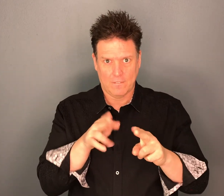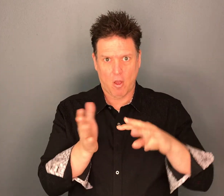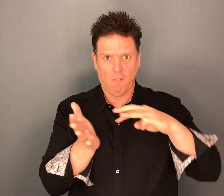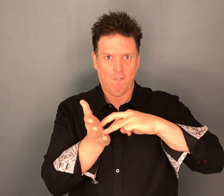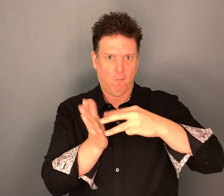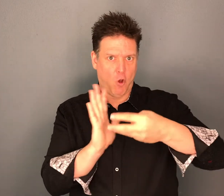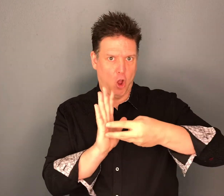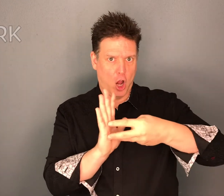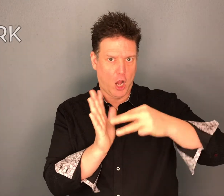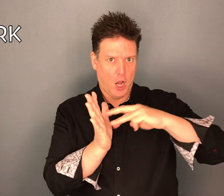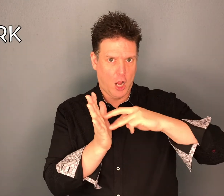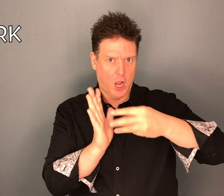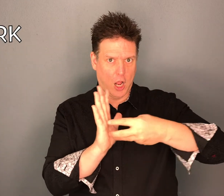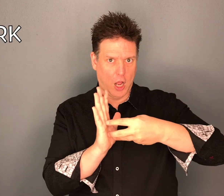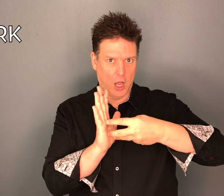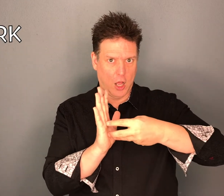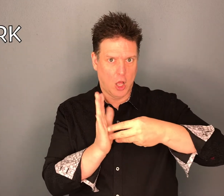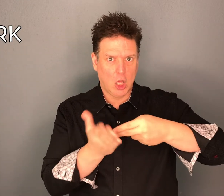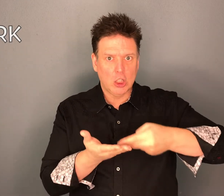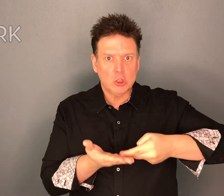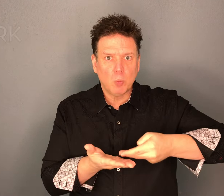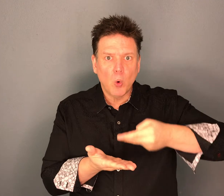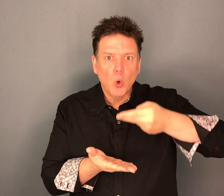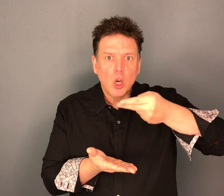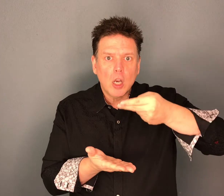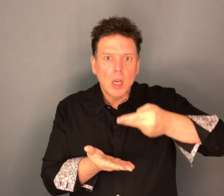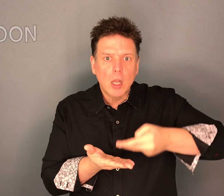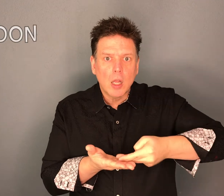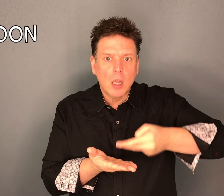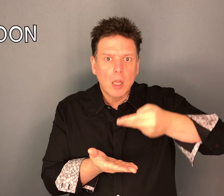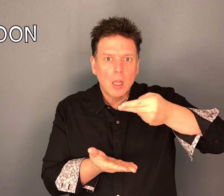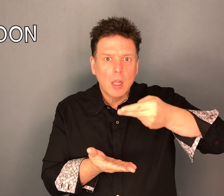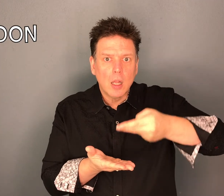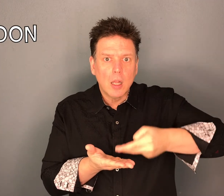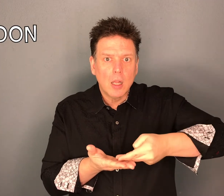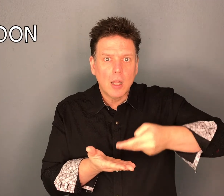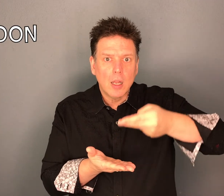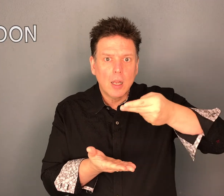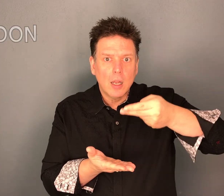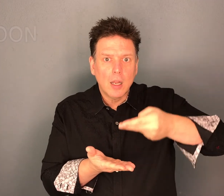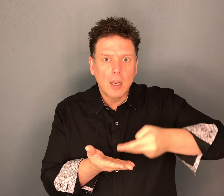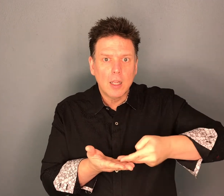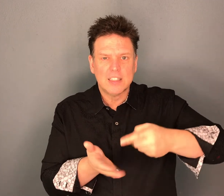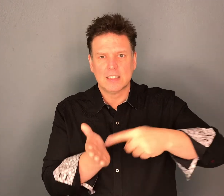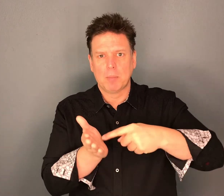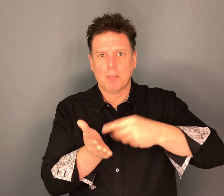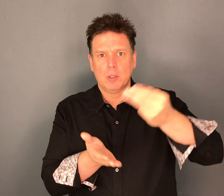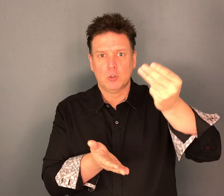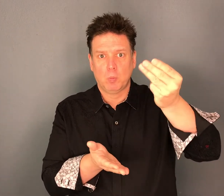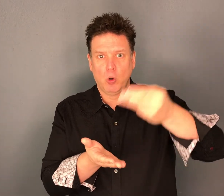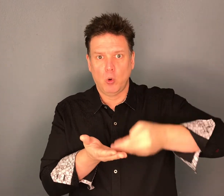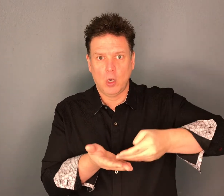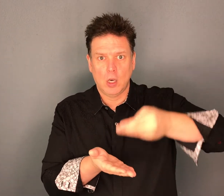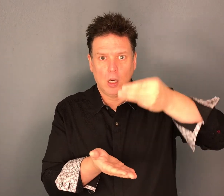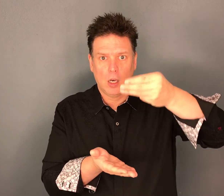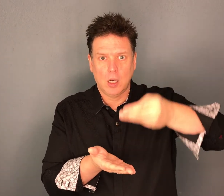Here's knife, fork with 3 fingers, and spoon with 2 fingers, sometimes with 3